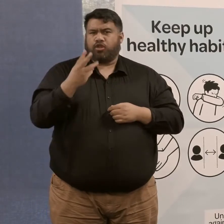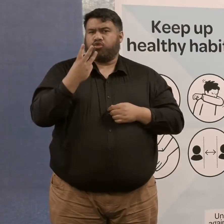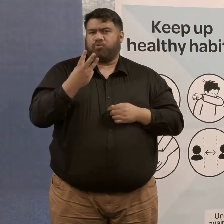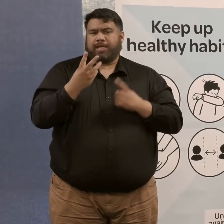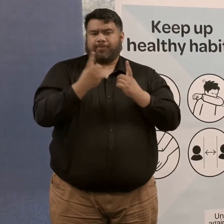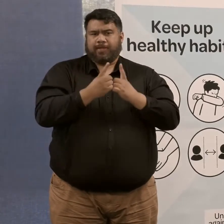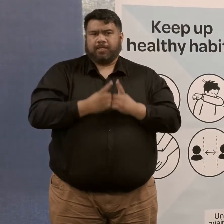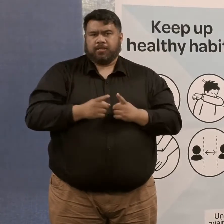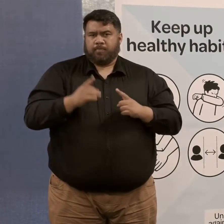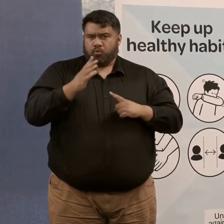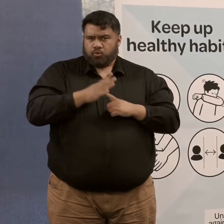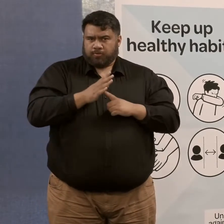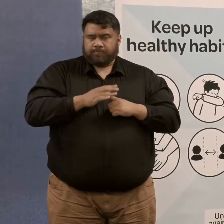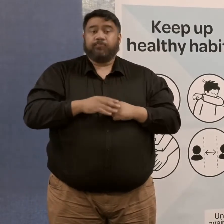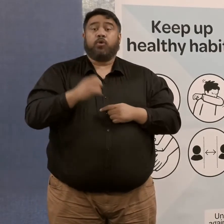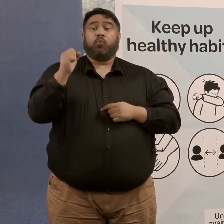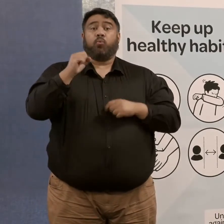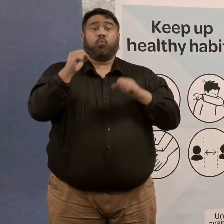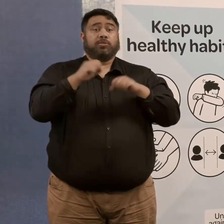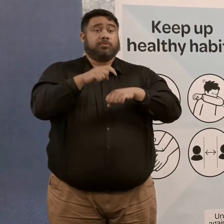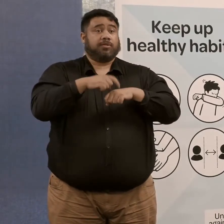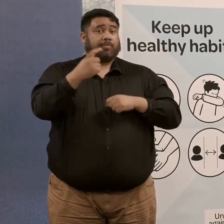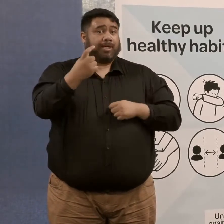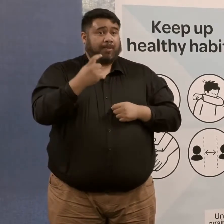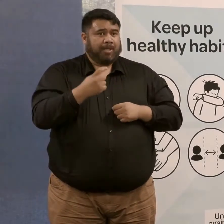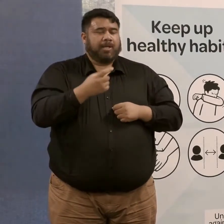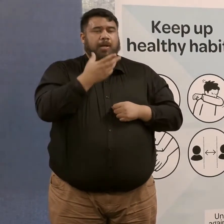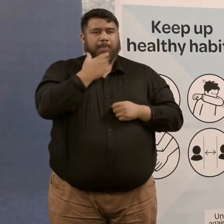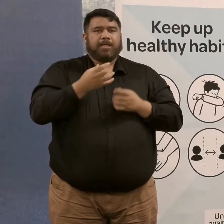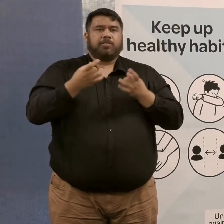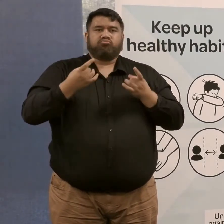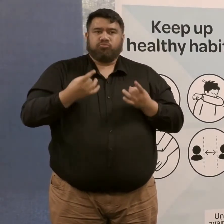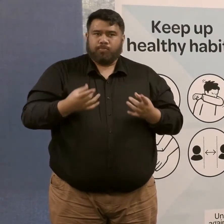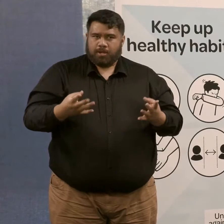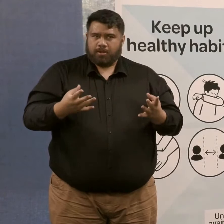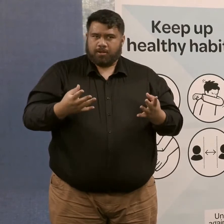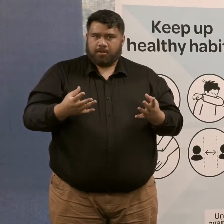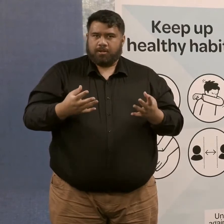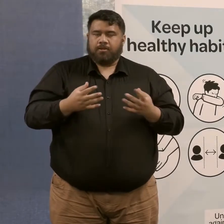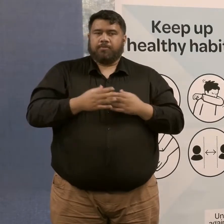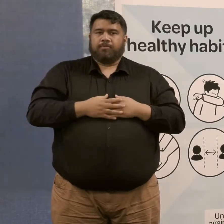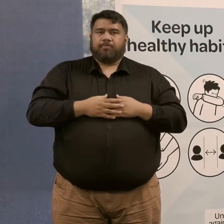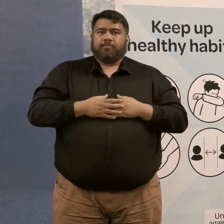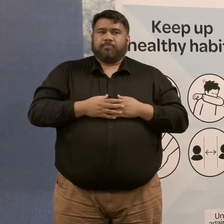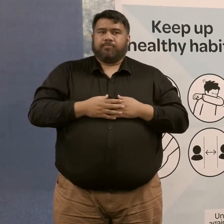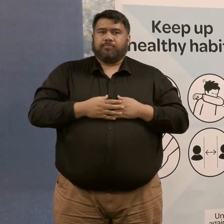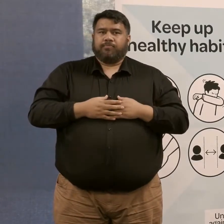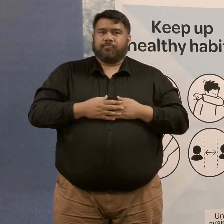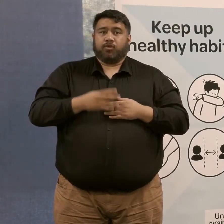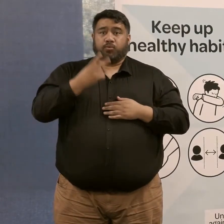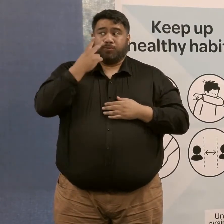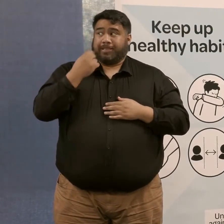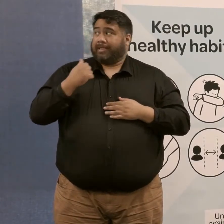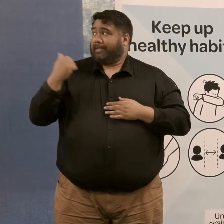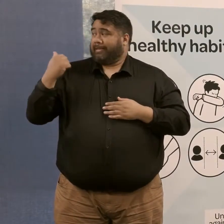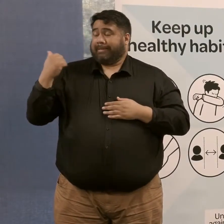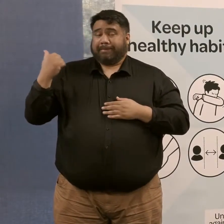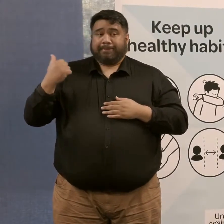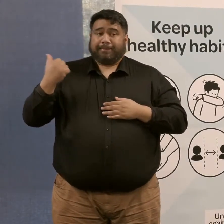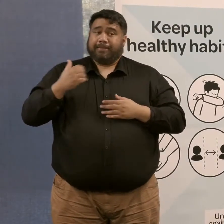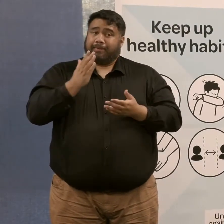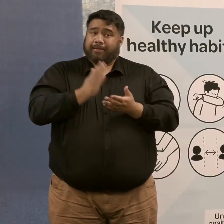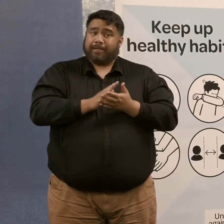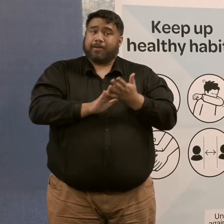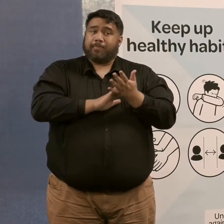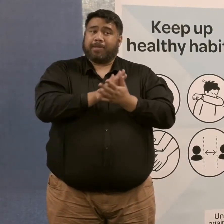you go into winter as prepared as possible. You will see from that last slide, it's still on the screen, our health system will have